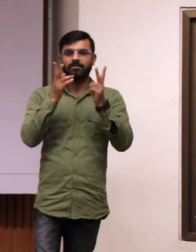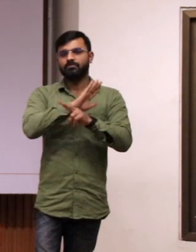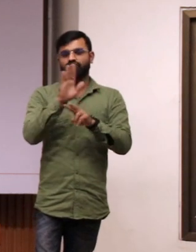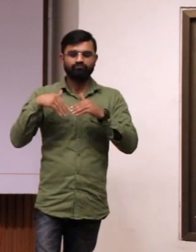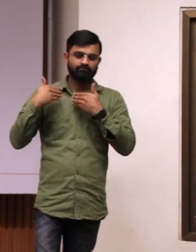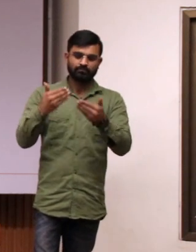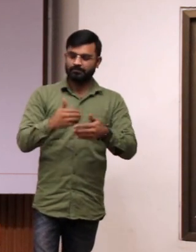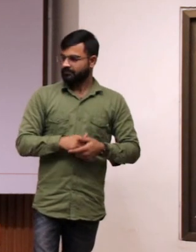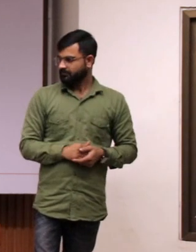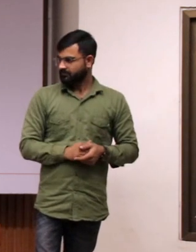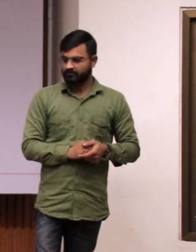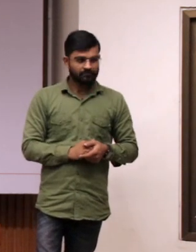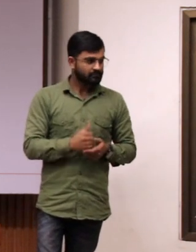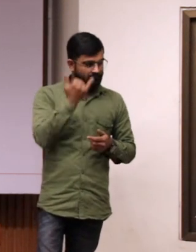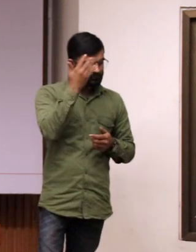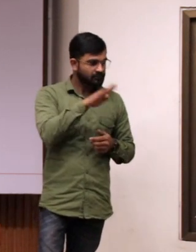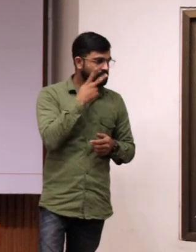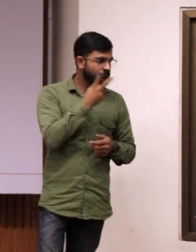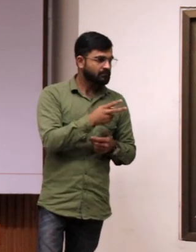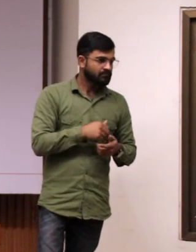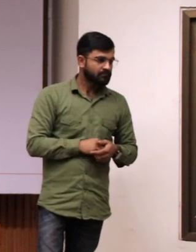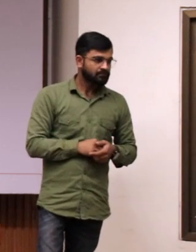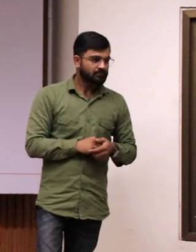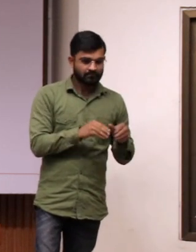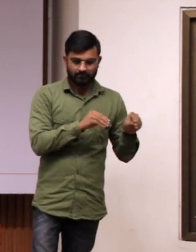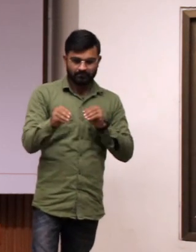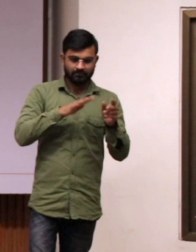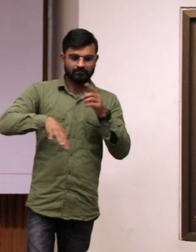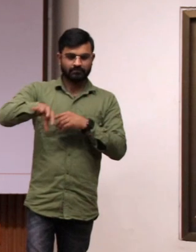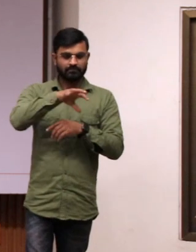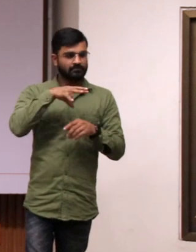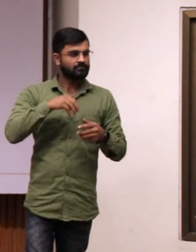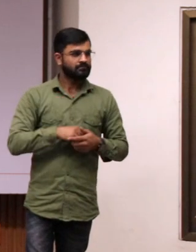far. If you have any idea, because you are moving around in the country.